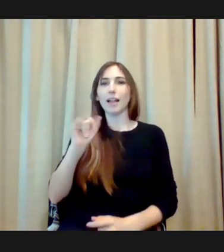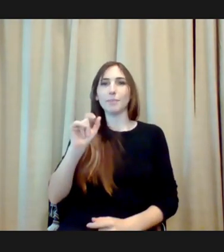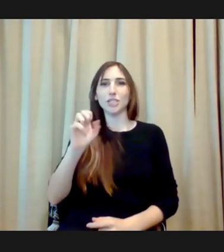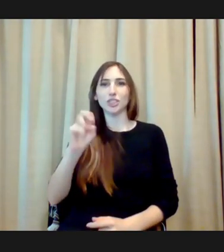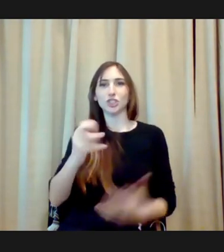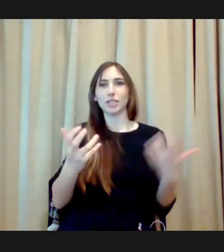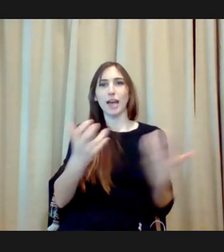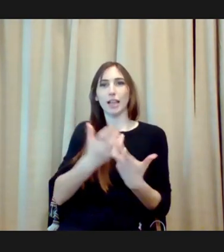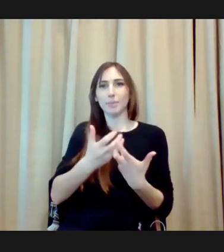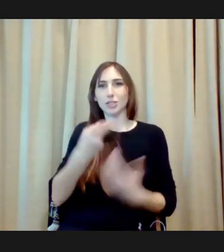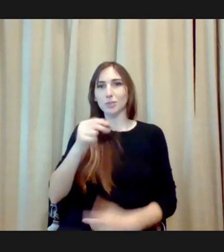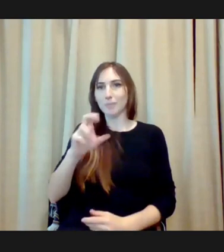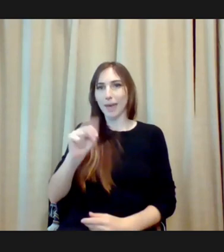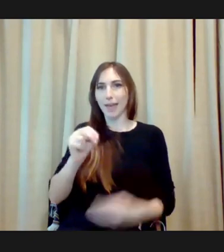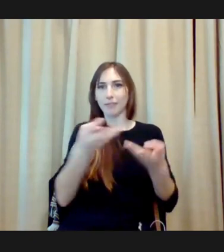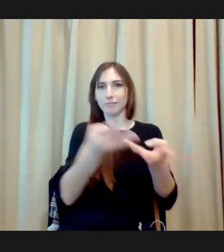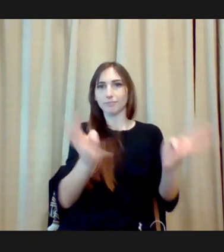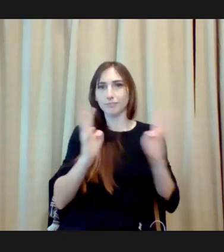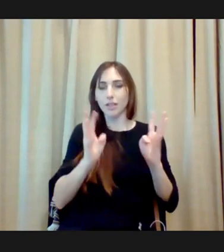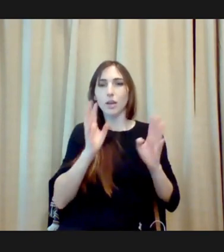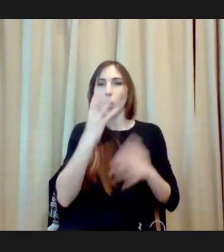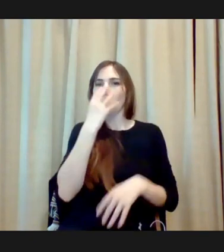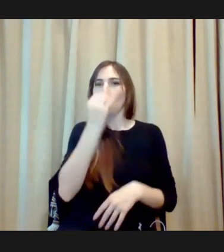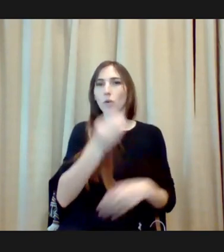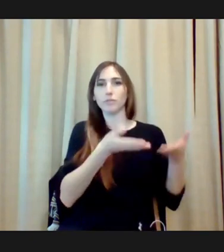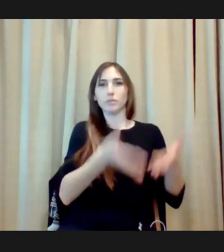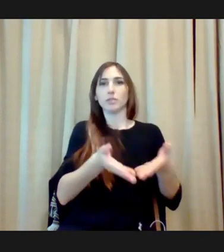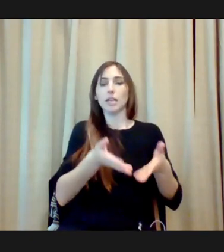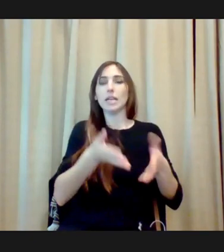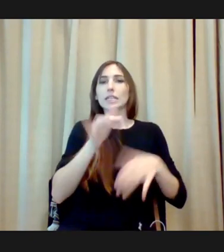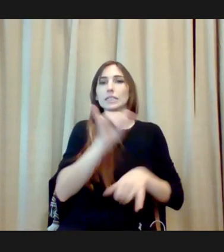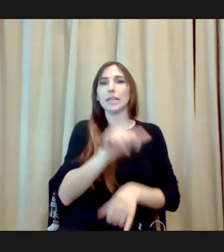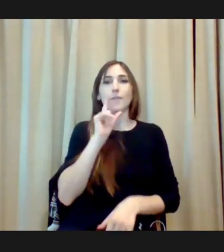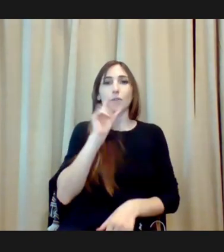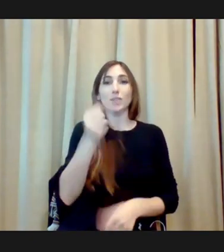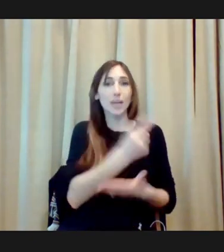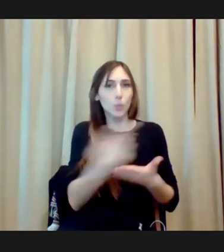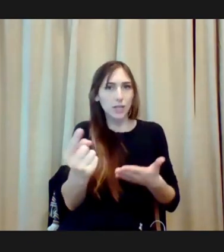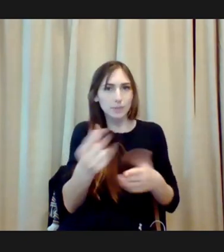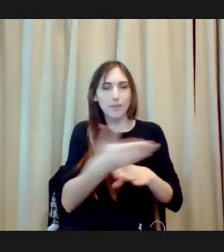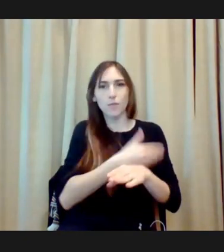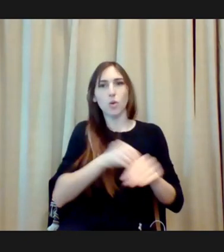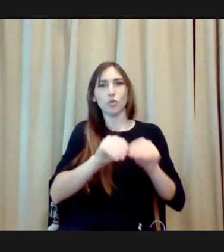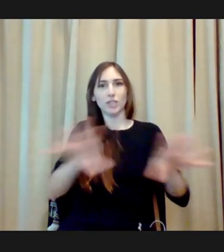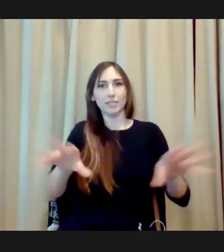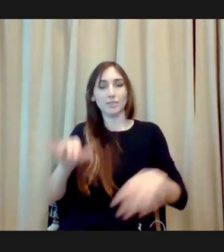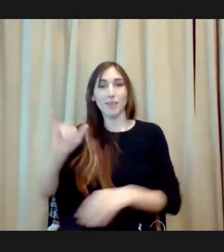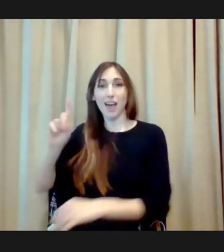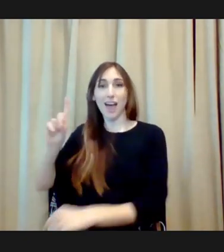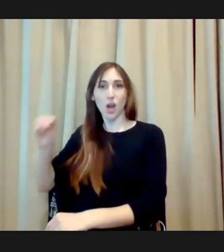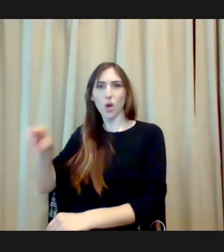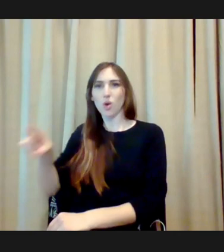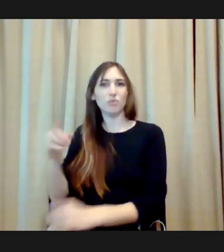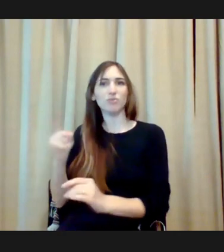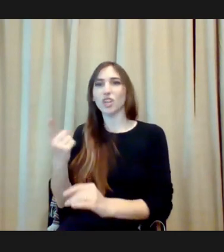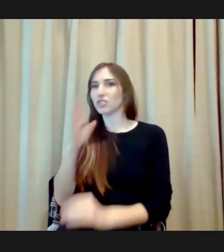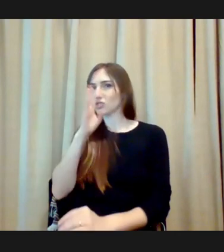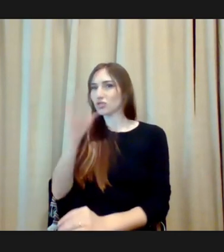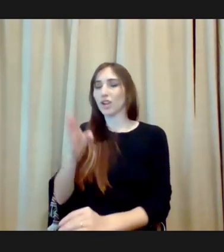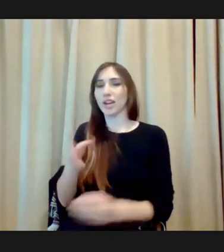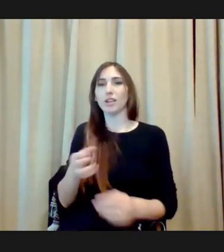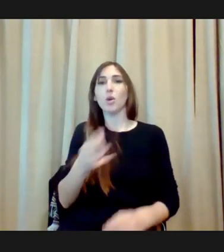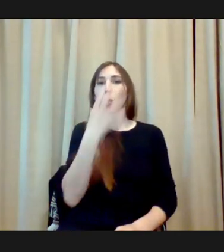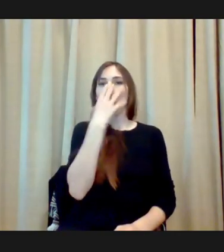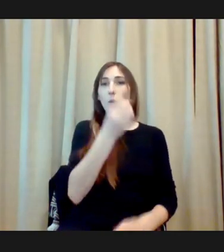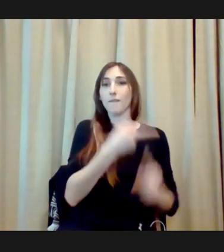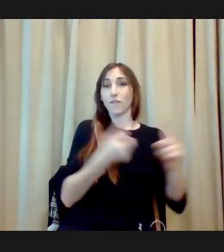weeks before they released them. Whereas in central Idaho, they did hard releases. They just transported the wolves down from Canada and